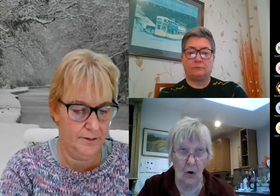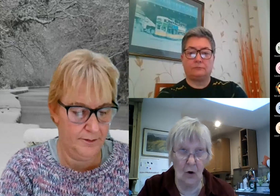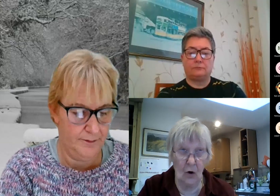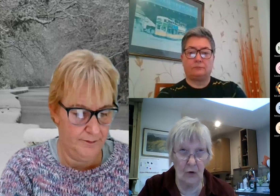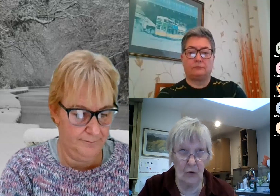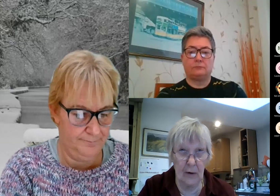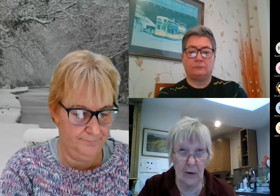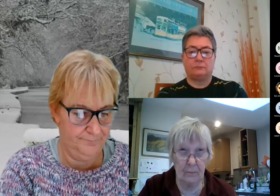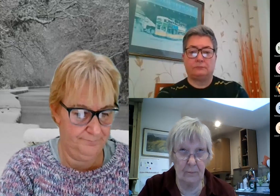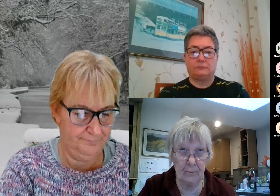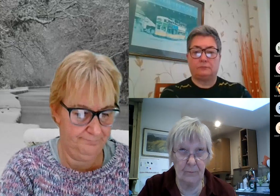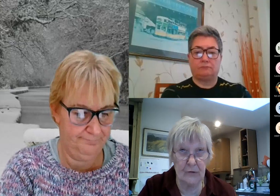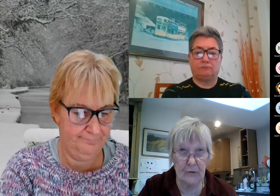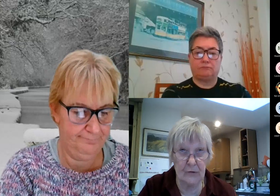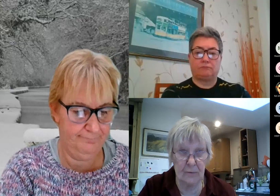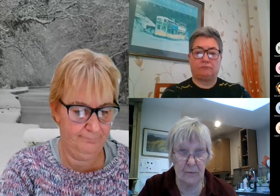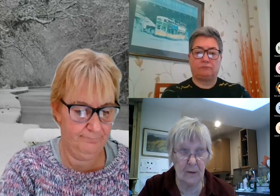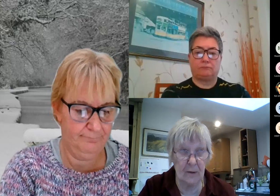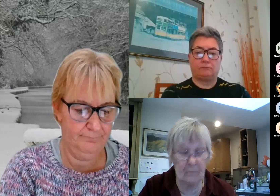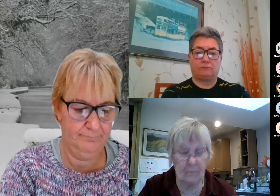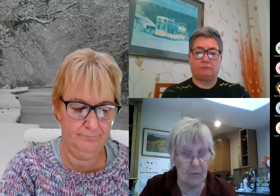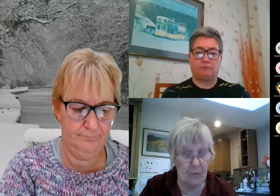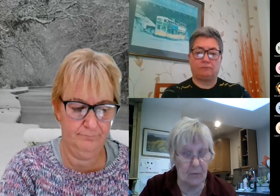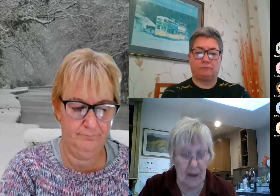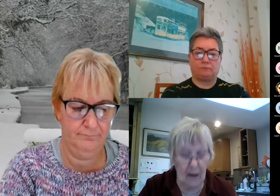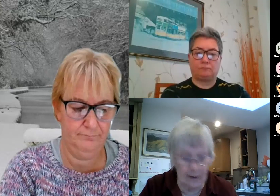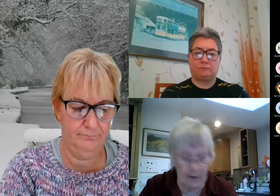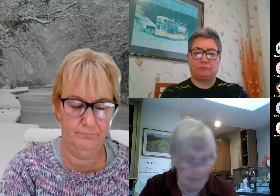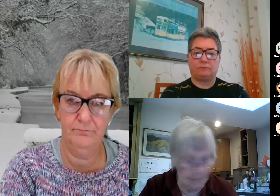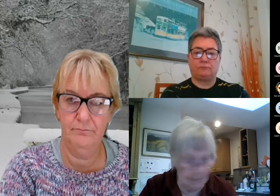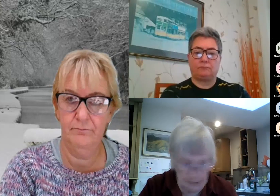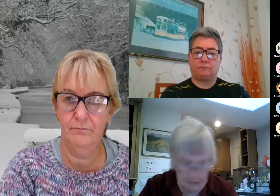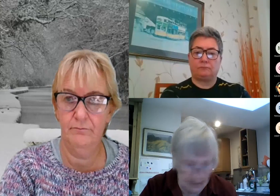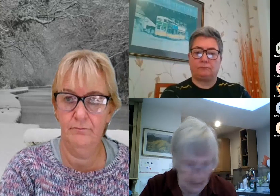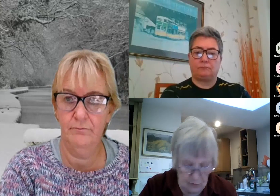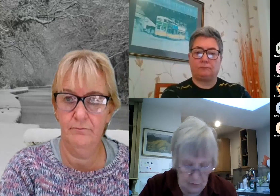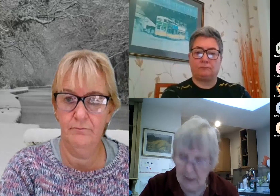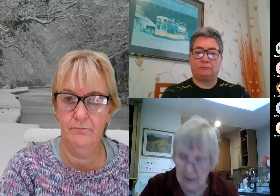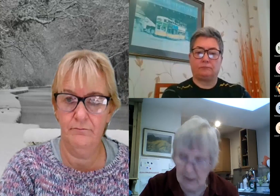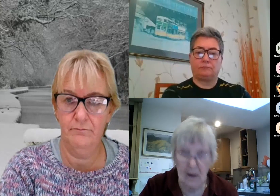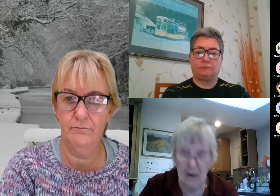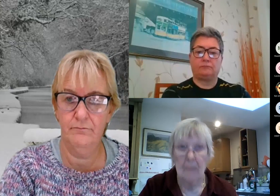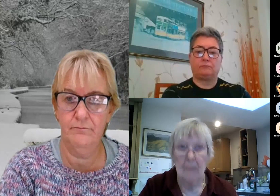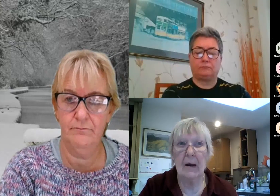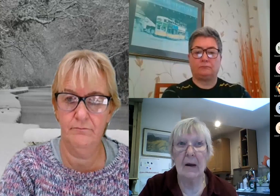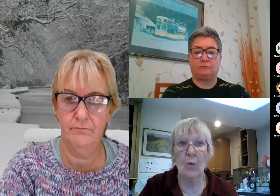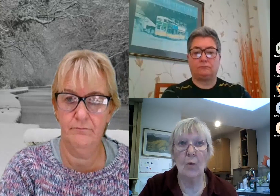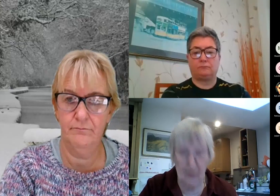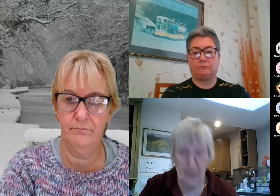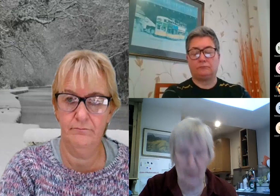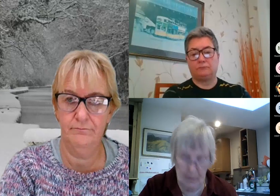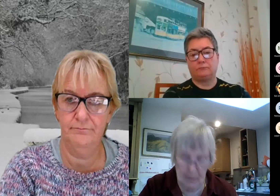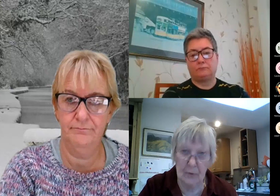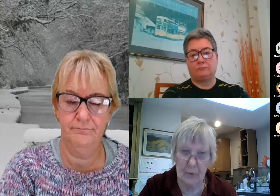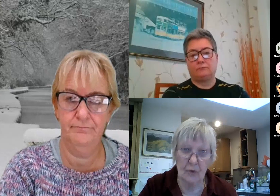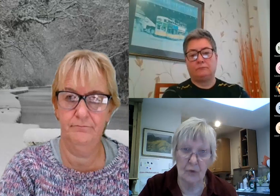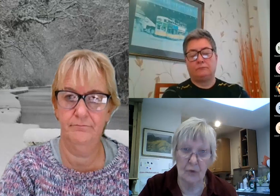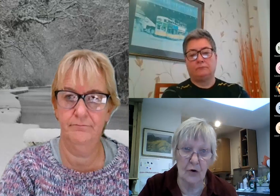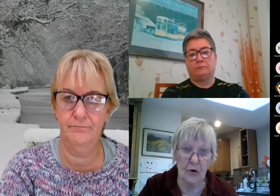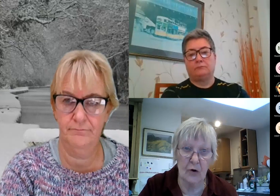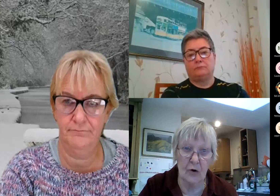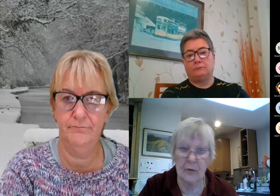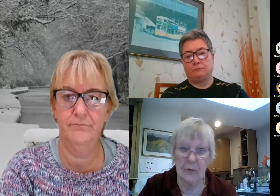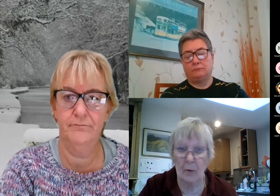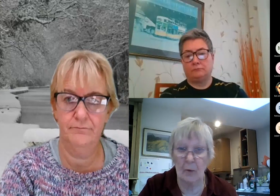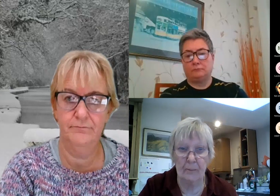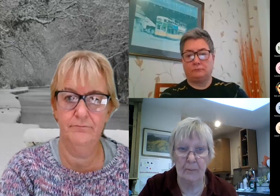So it's an ongoing process, but I come back to being with other people, not